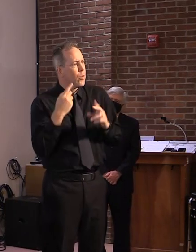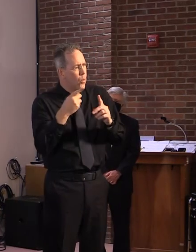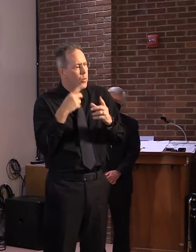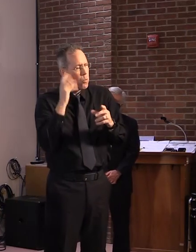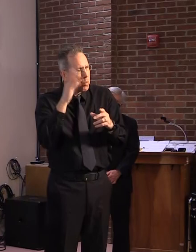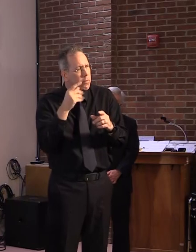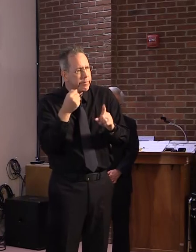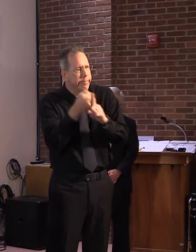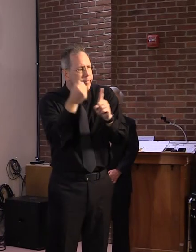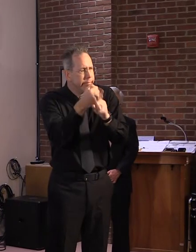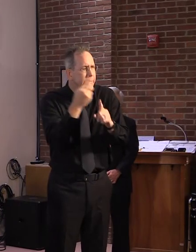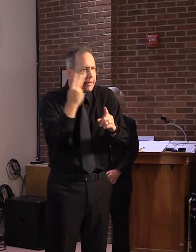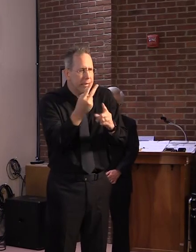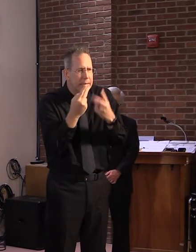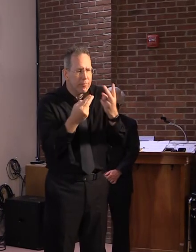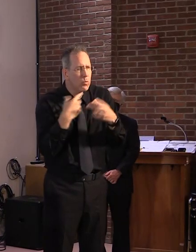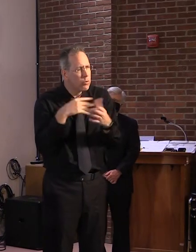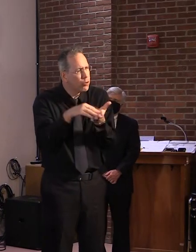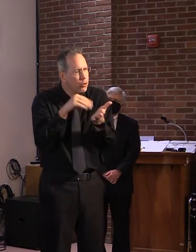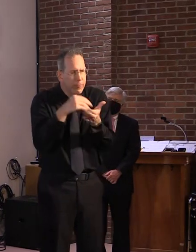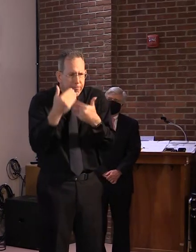this week.